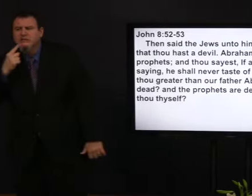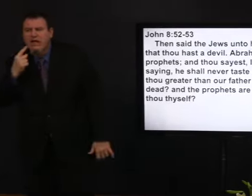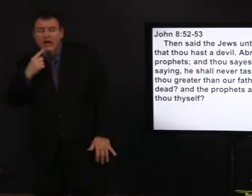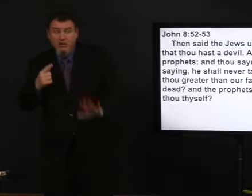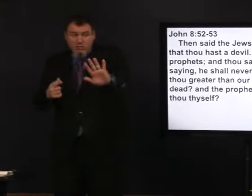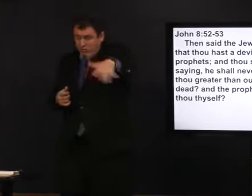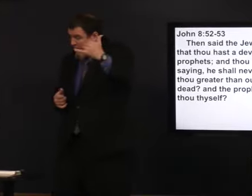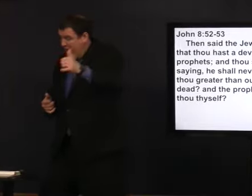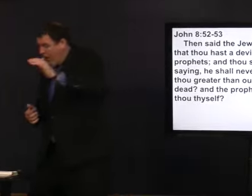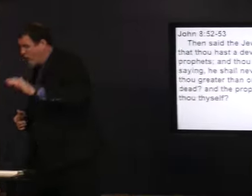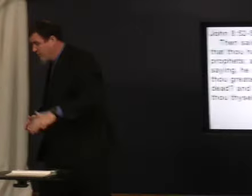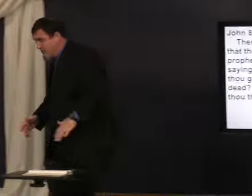What are you saying?